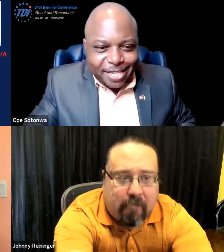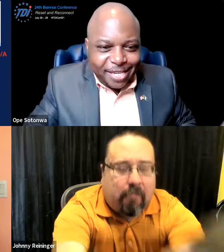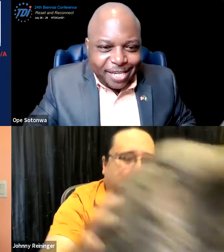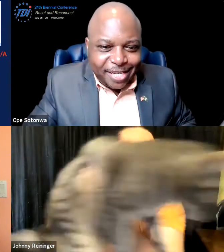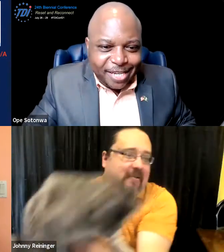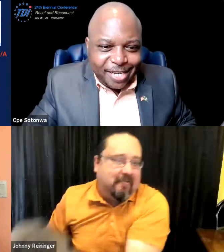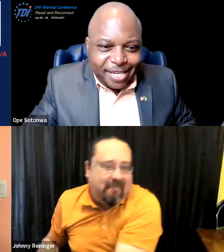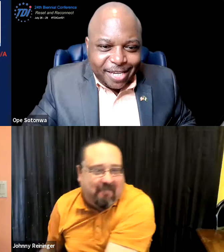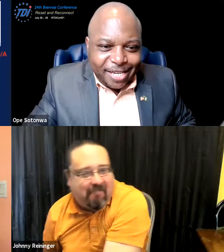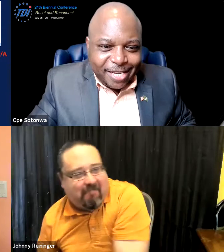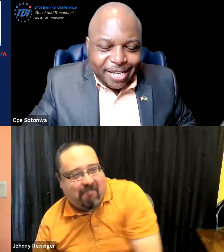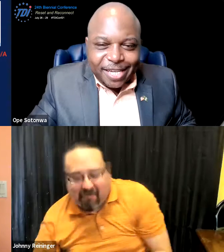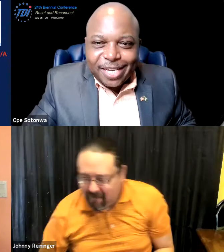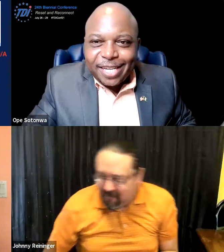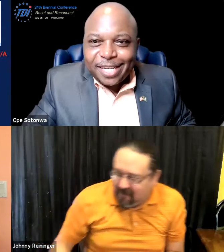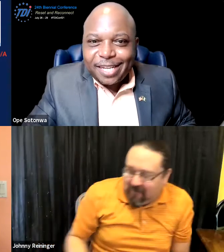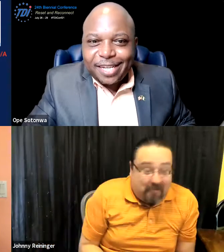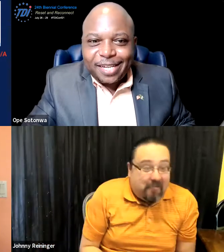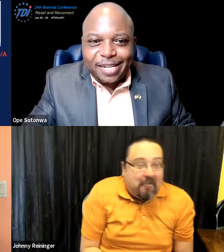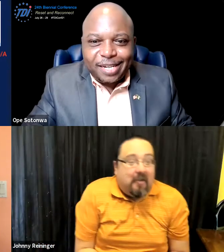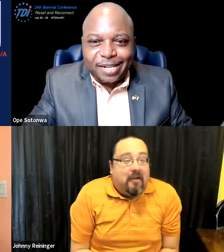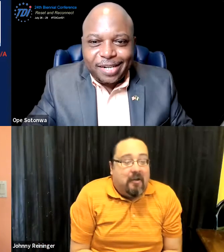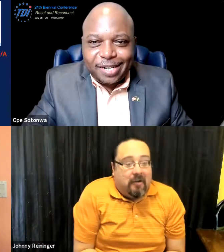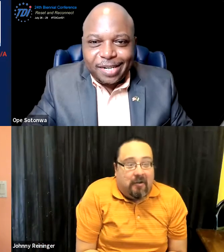Okay, thank you. We'll go back to the Q&A in the chat.